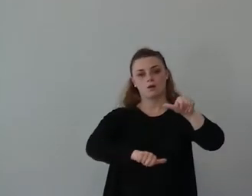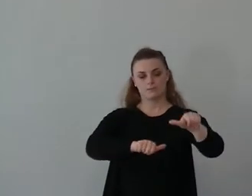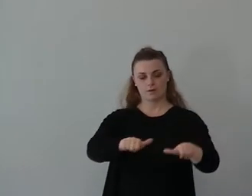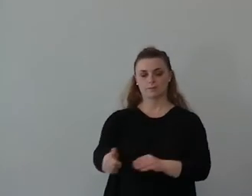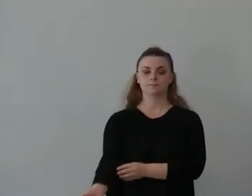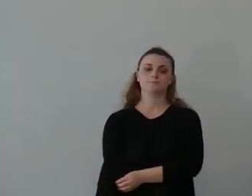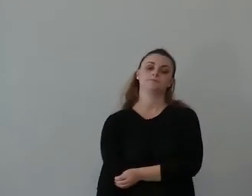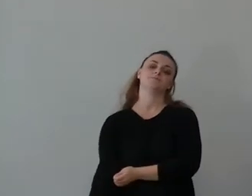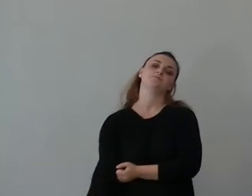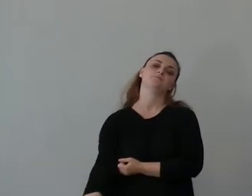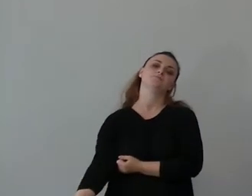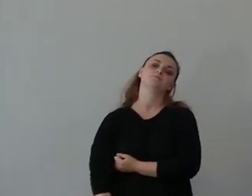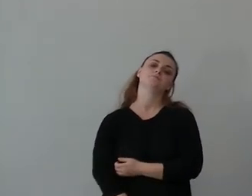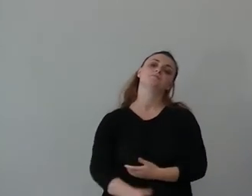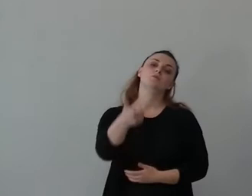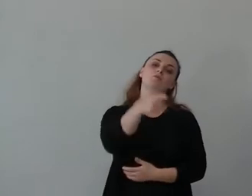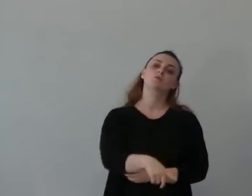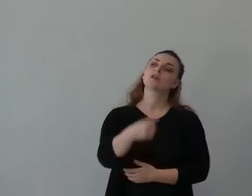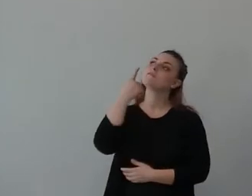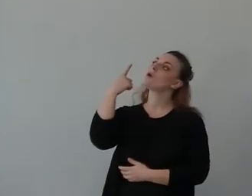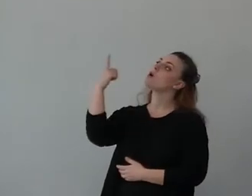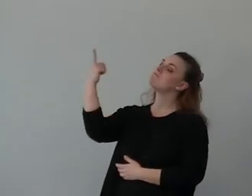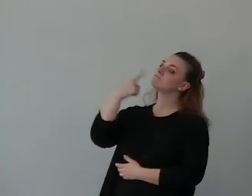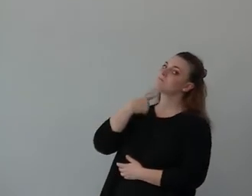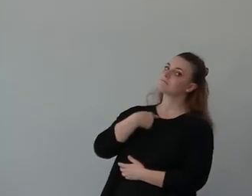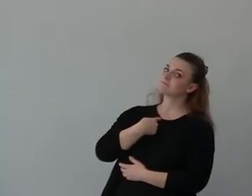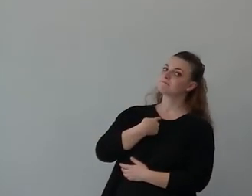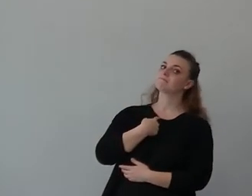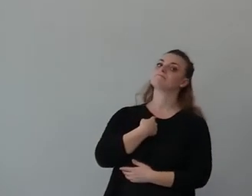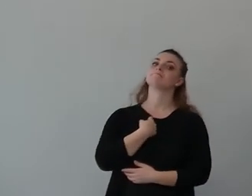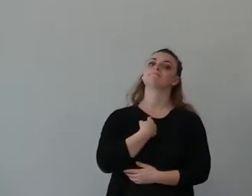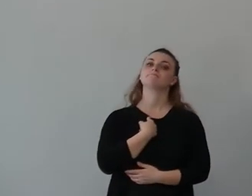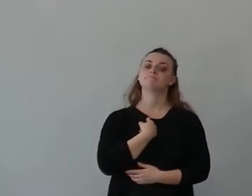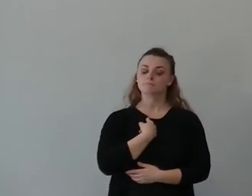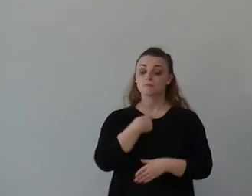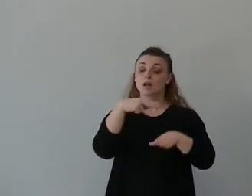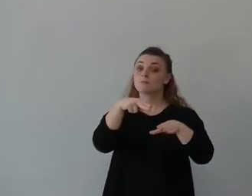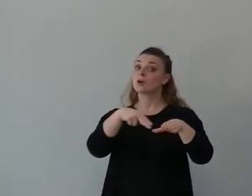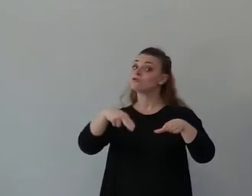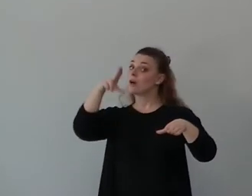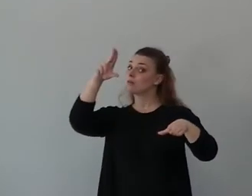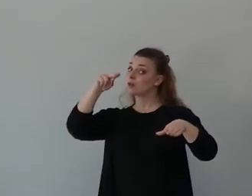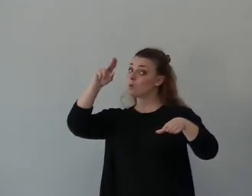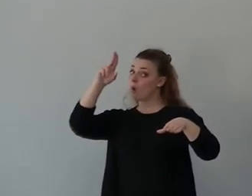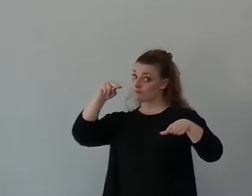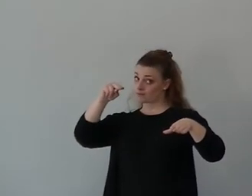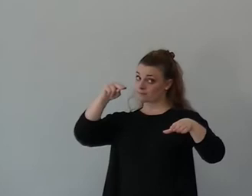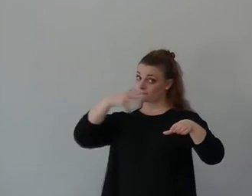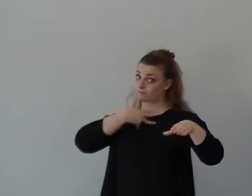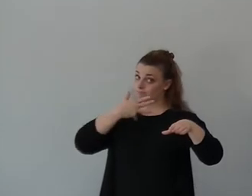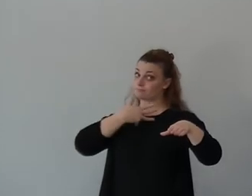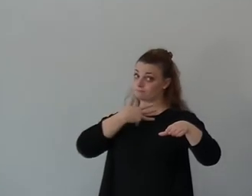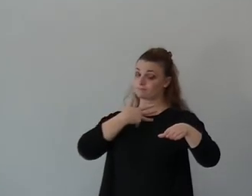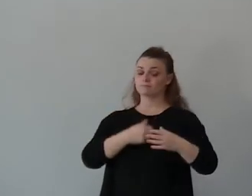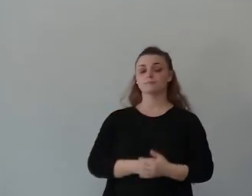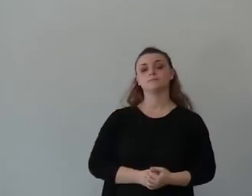way. Mi ha detto che sta preparando delle nuove opere in modi diversi. I still